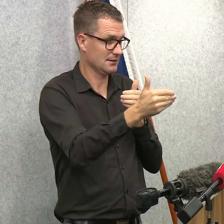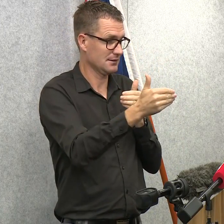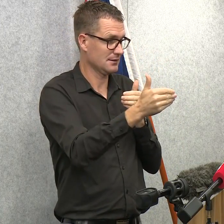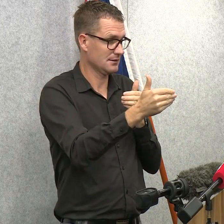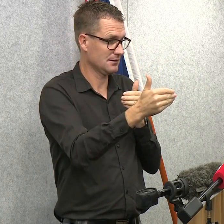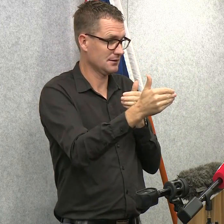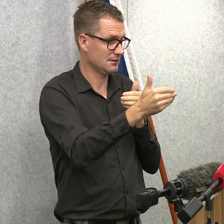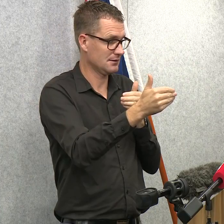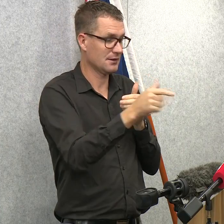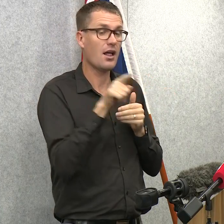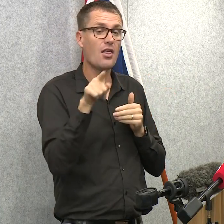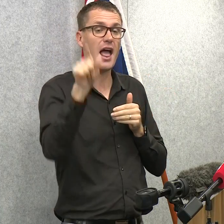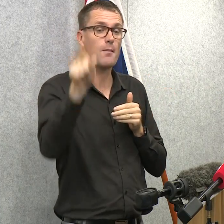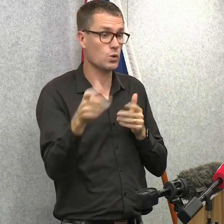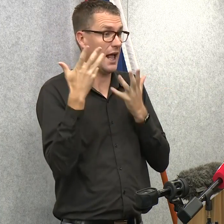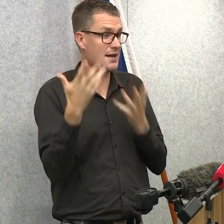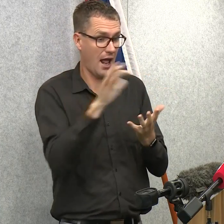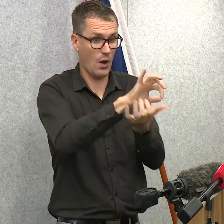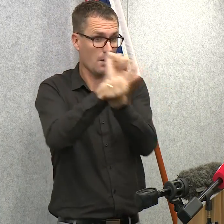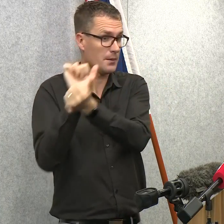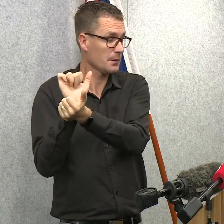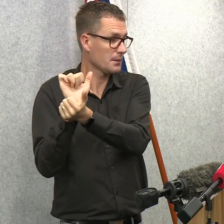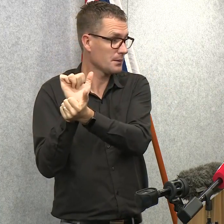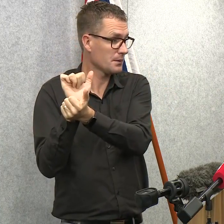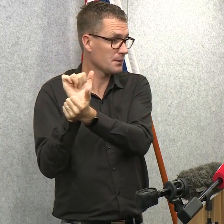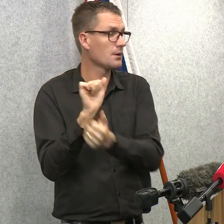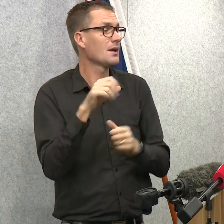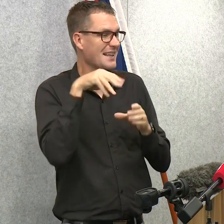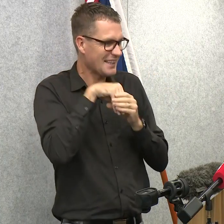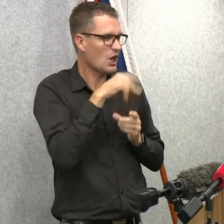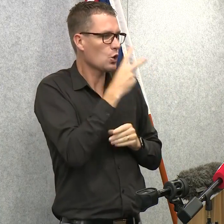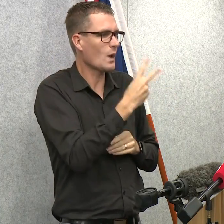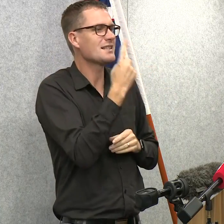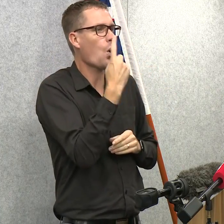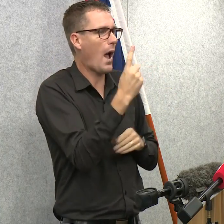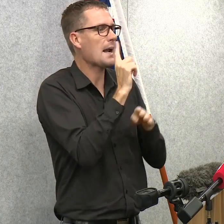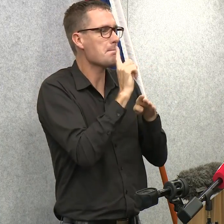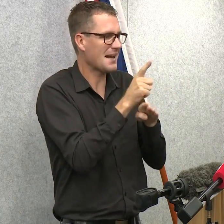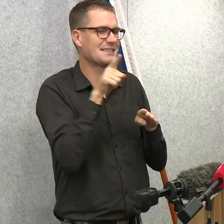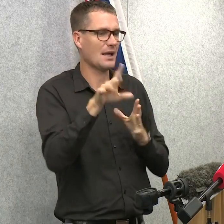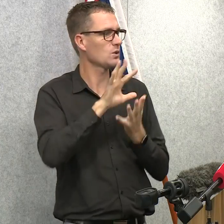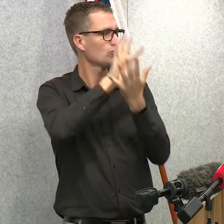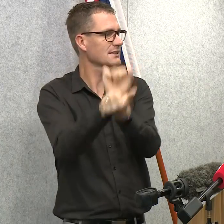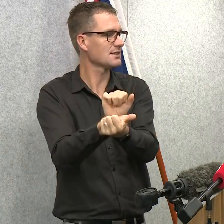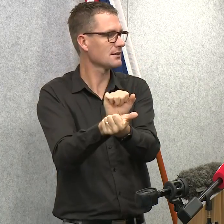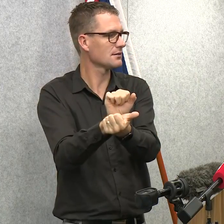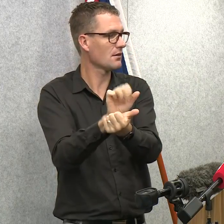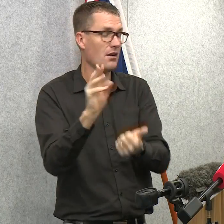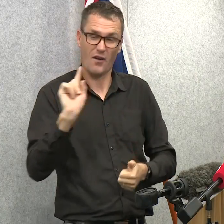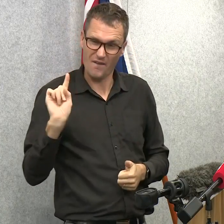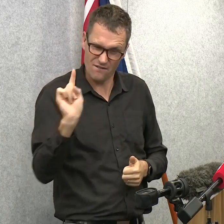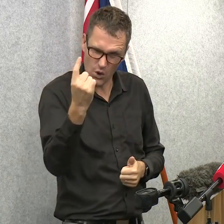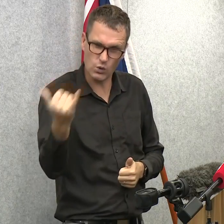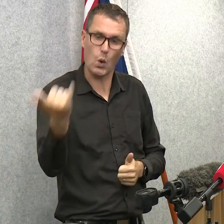the person that is now in custody was arrested. 21 minutes from when we were